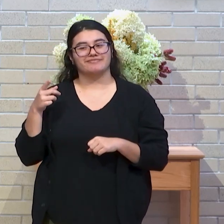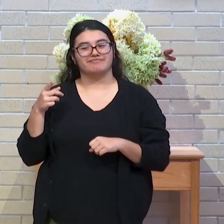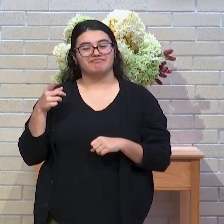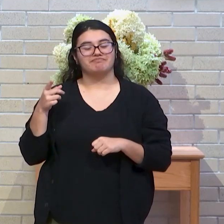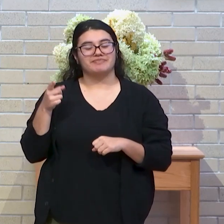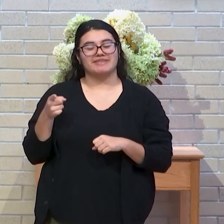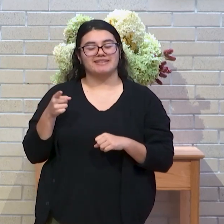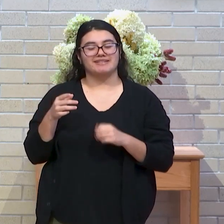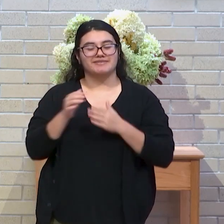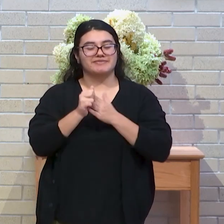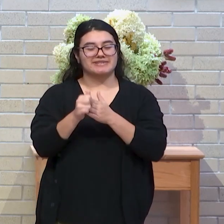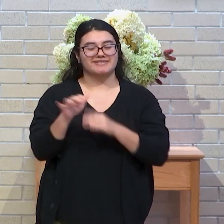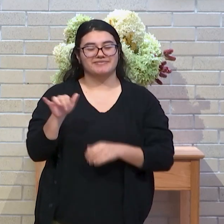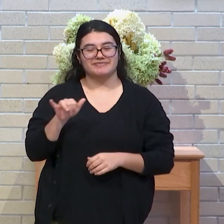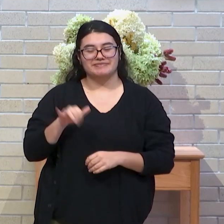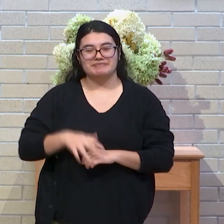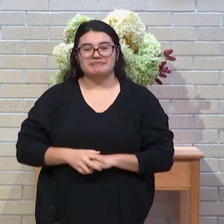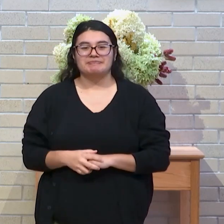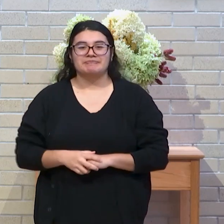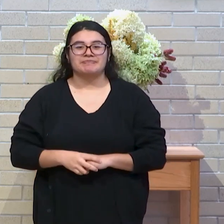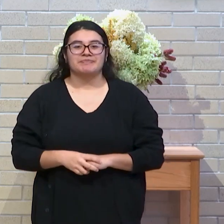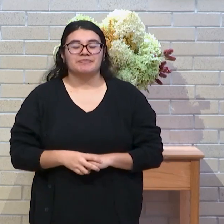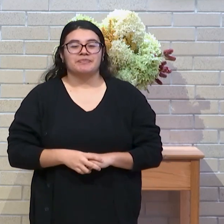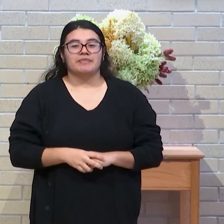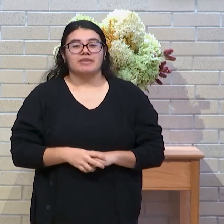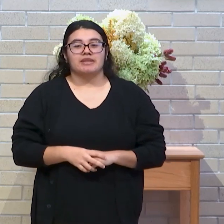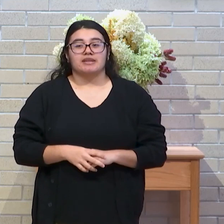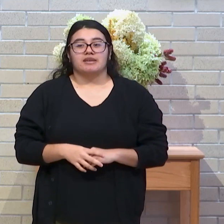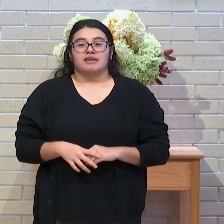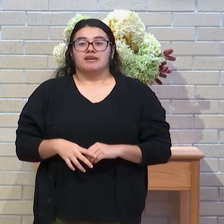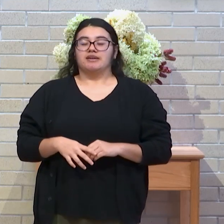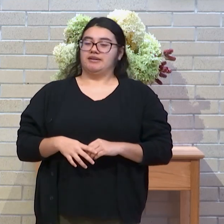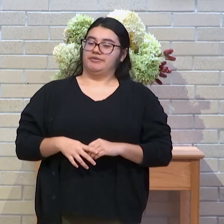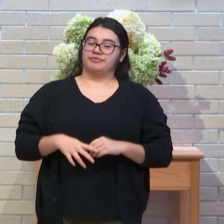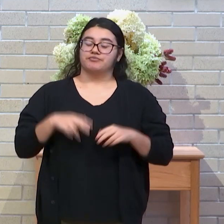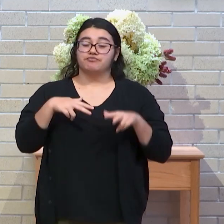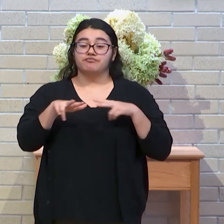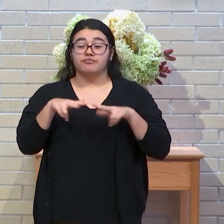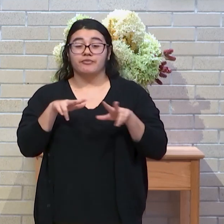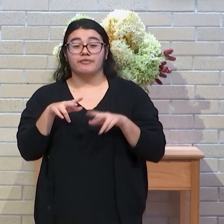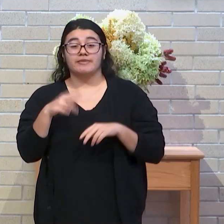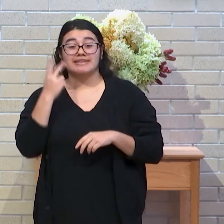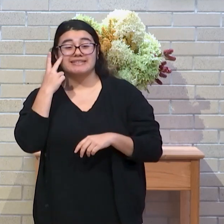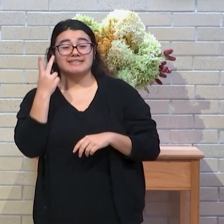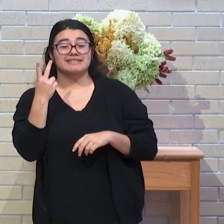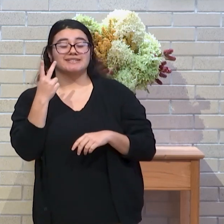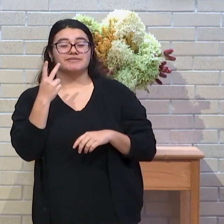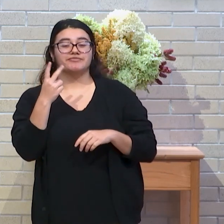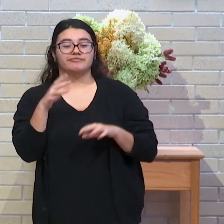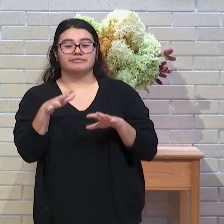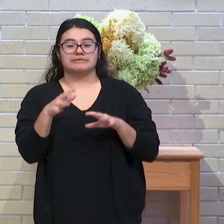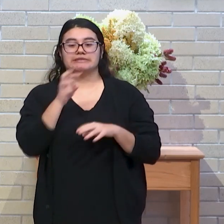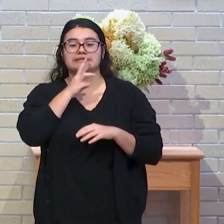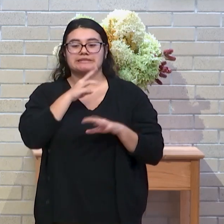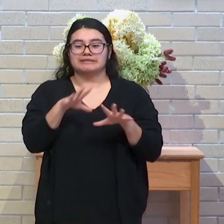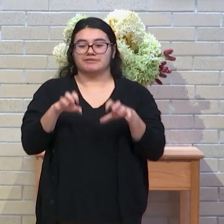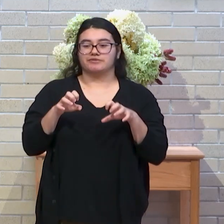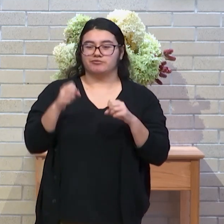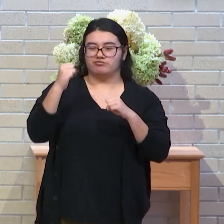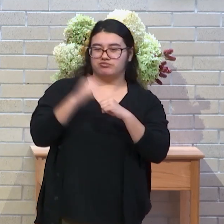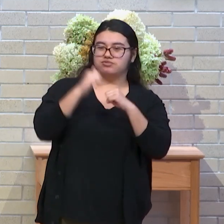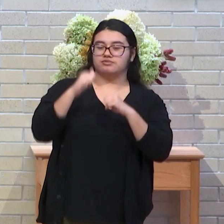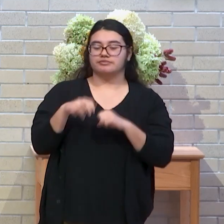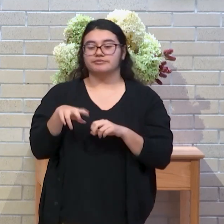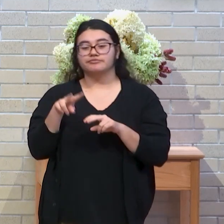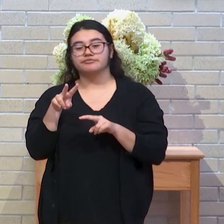the refugio, we continued on to see some glaciers. There was no trail, and I was traipsing through mud, navigating my way around rocks,